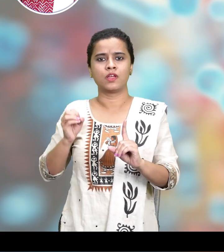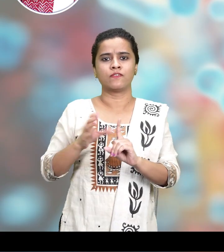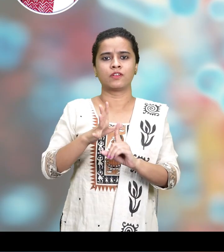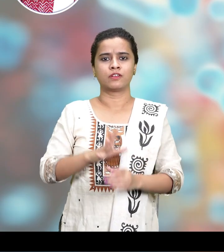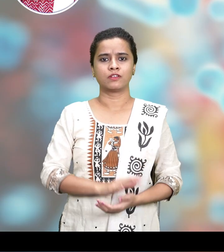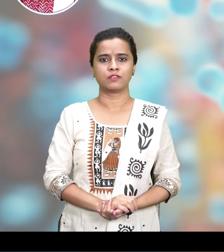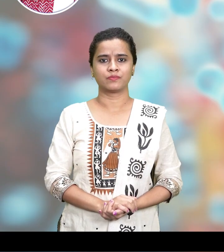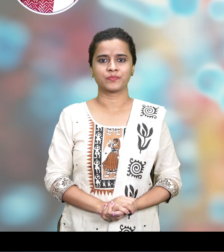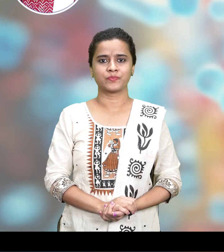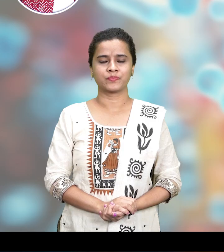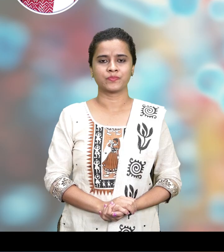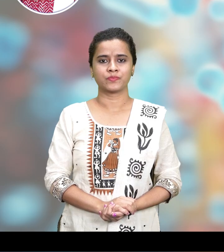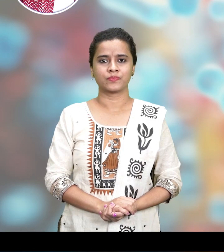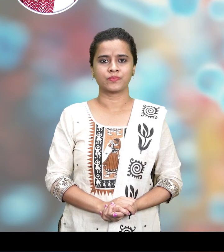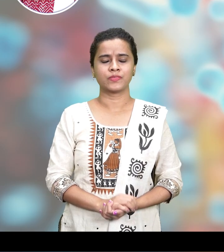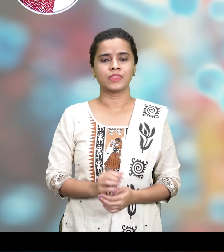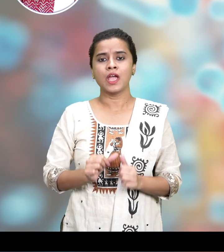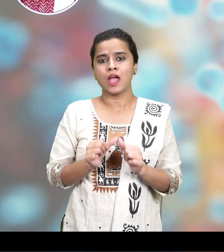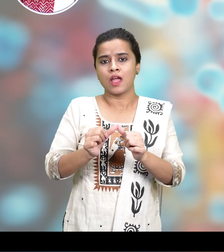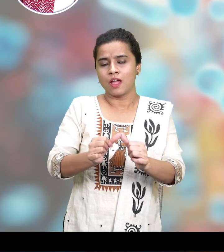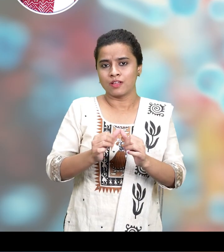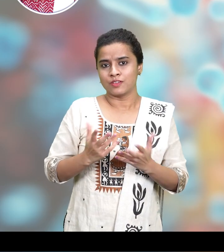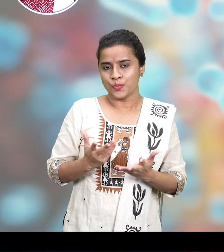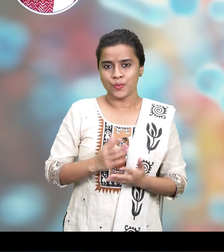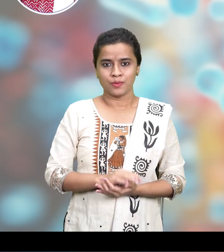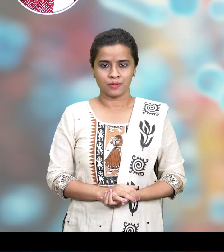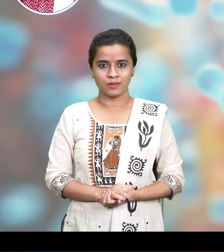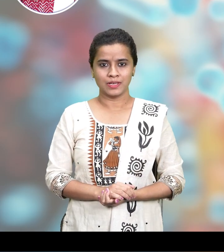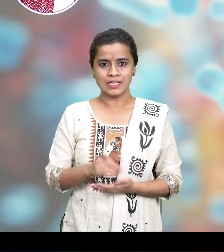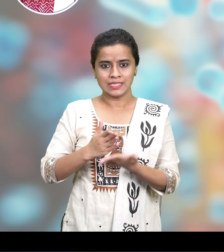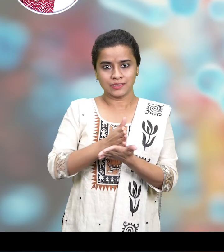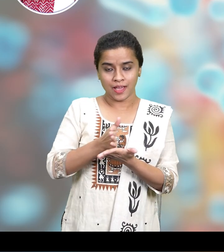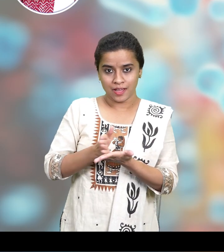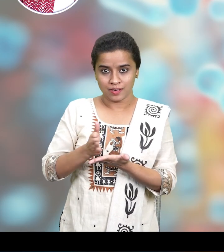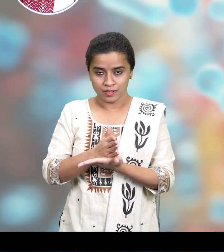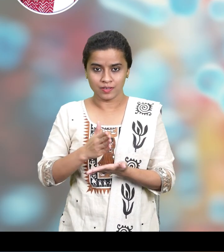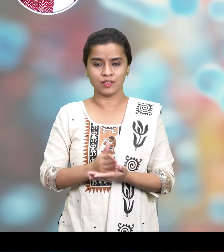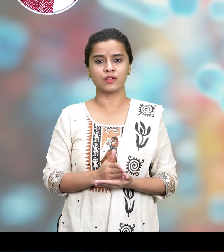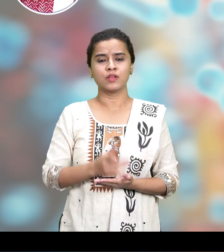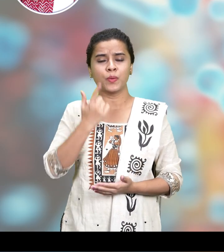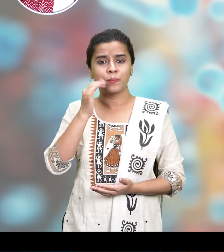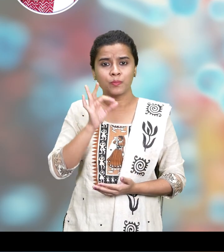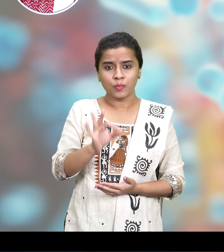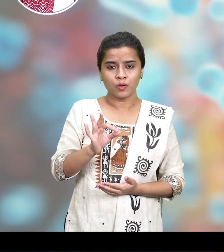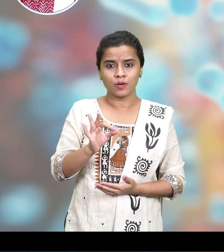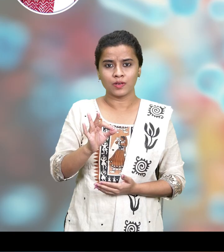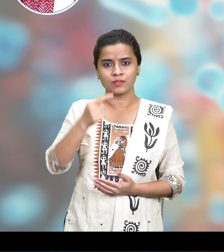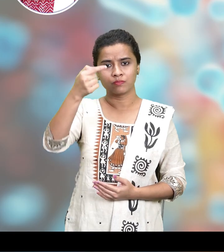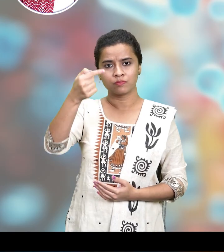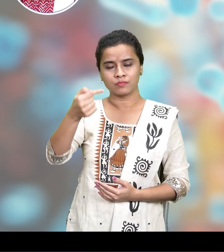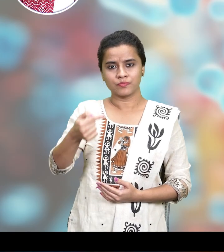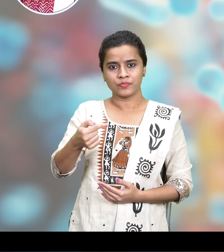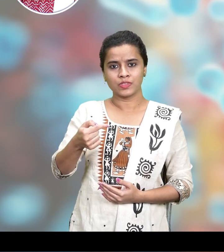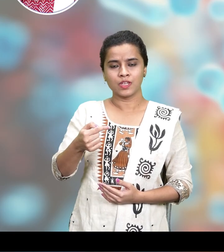The answer is that these categories are important factors